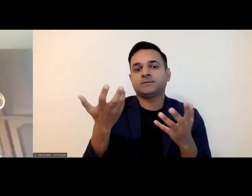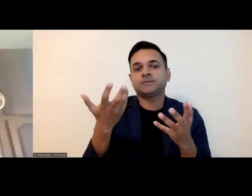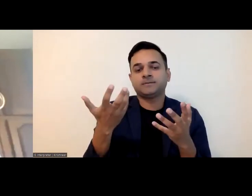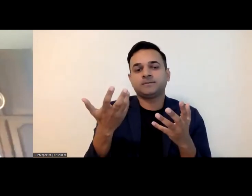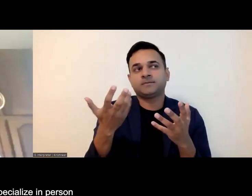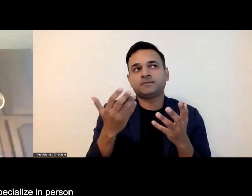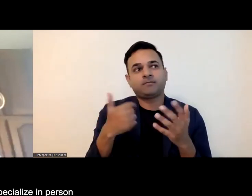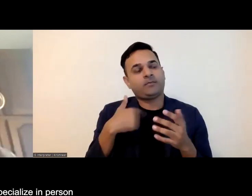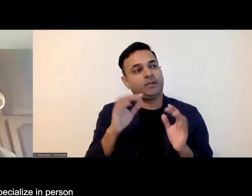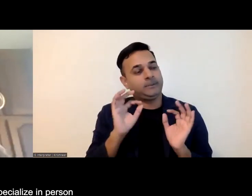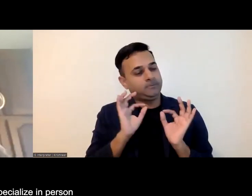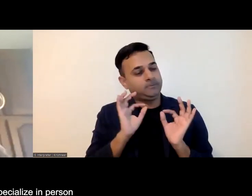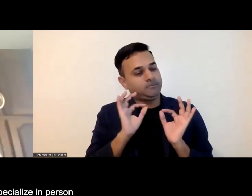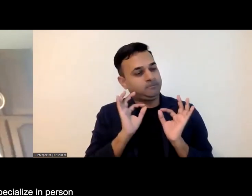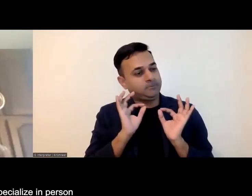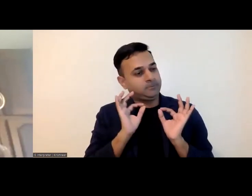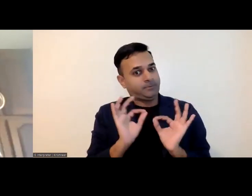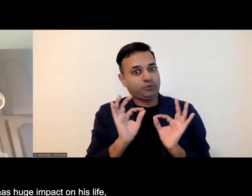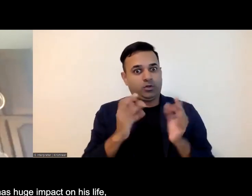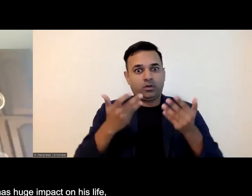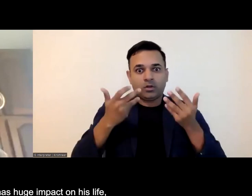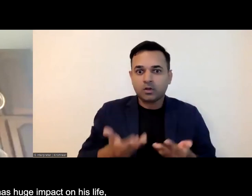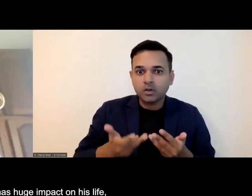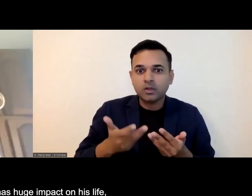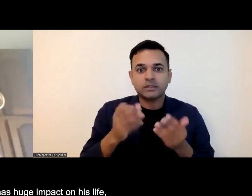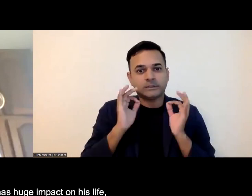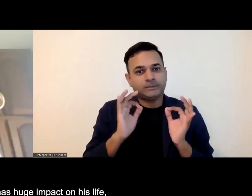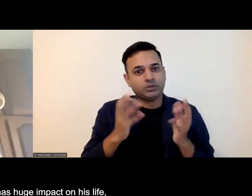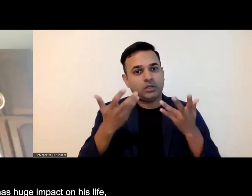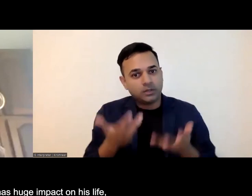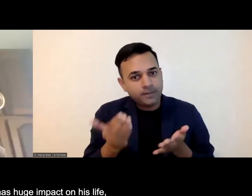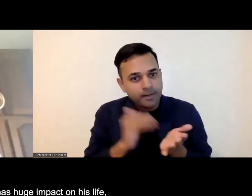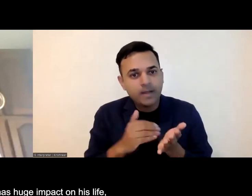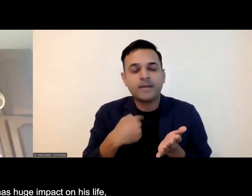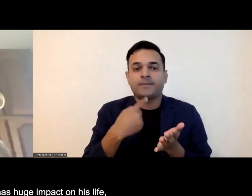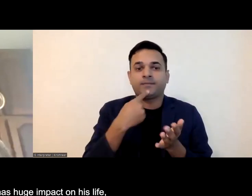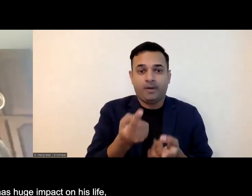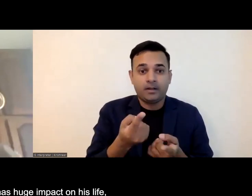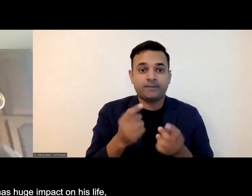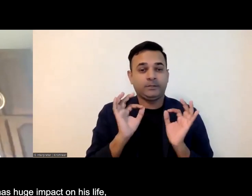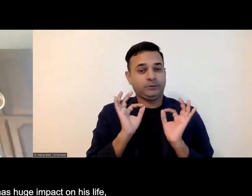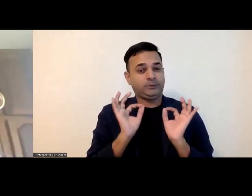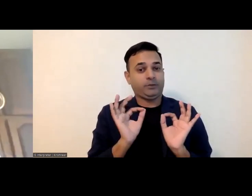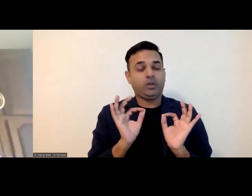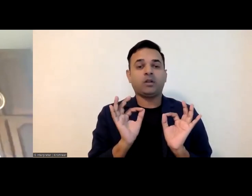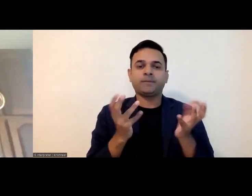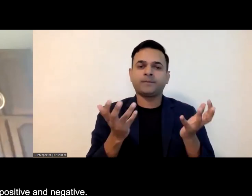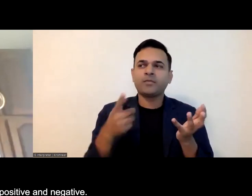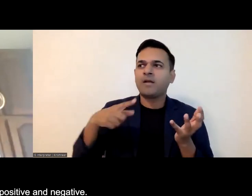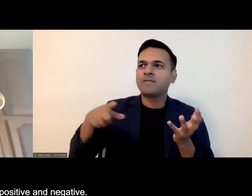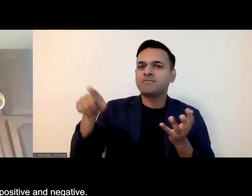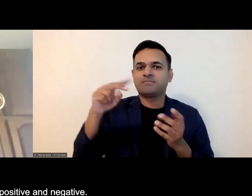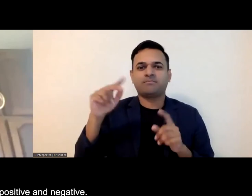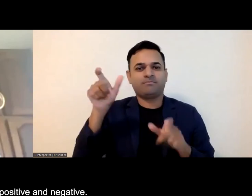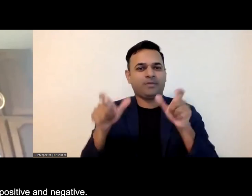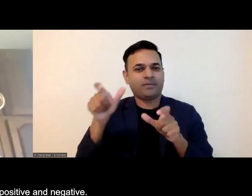is specializing in person all that the time has huge impact on his life,